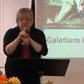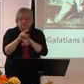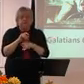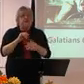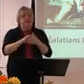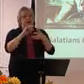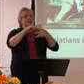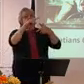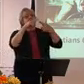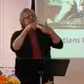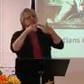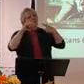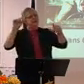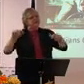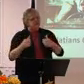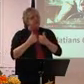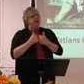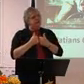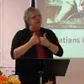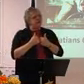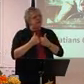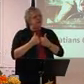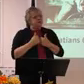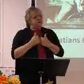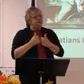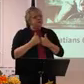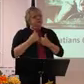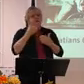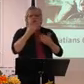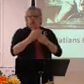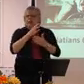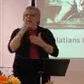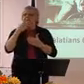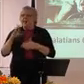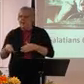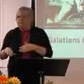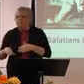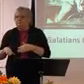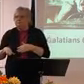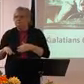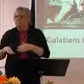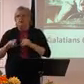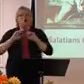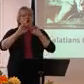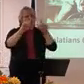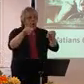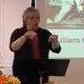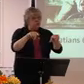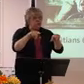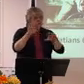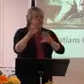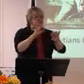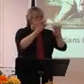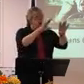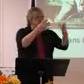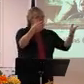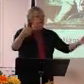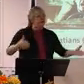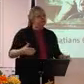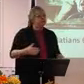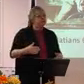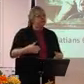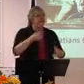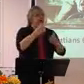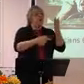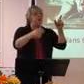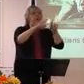thing, is a challenge. This applies for good and bad. Go out and do terrible things,